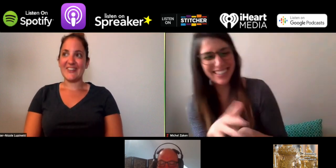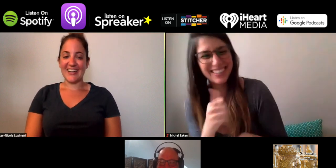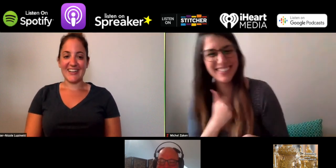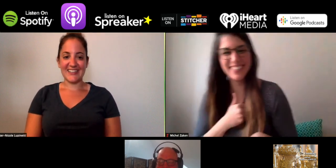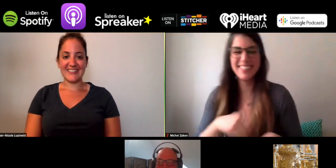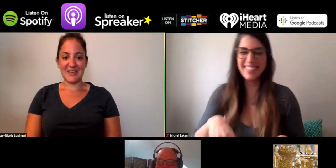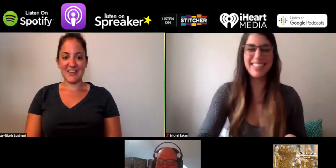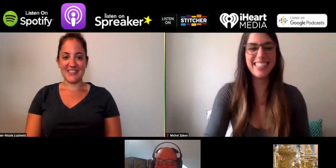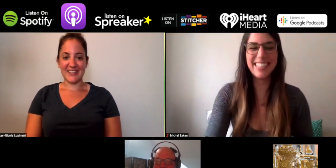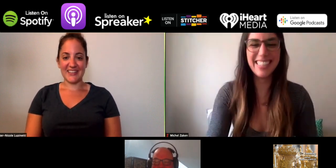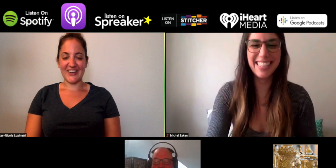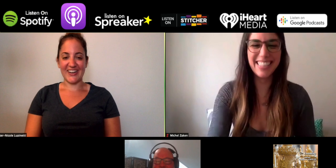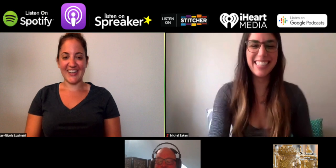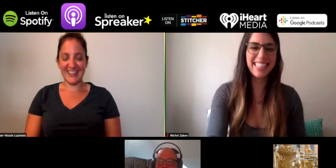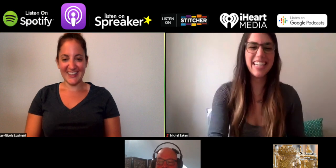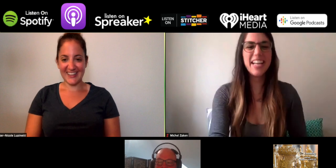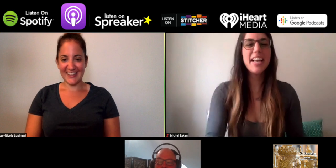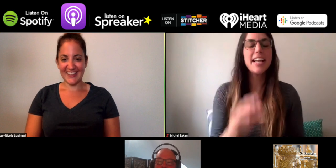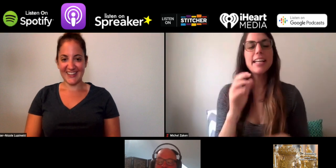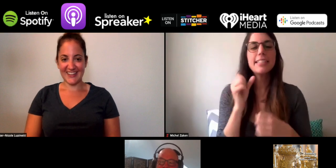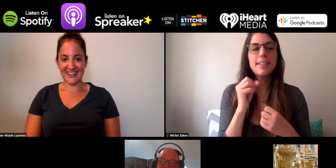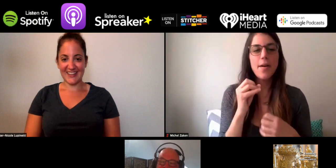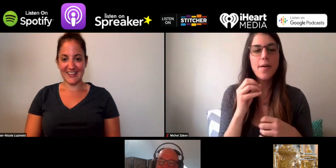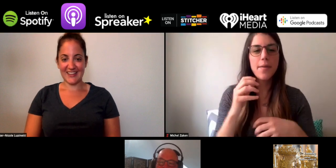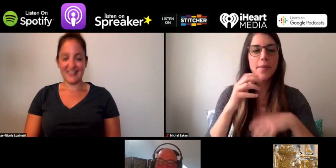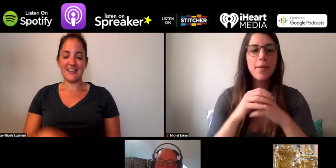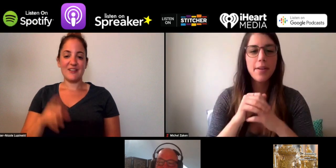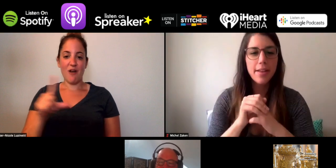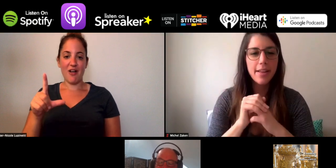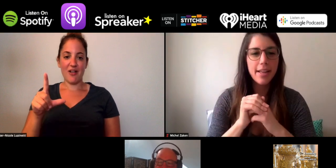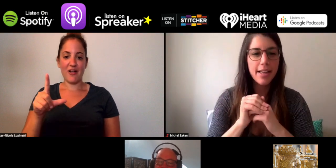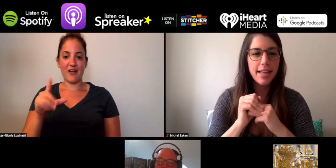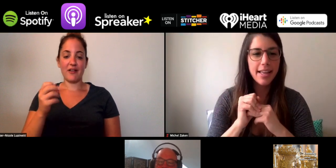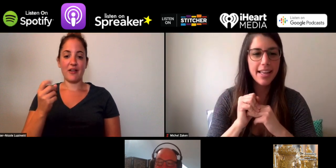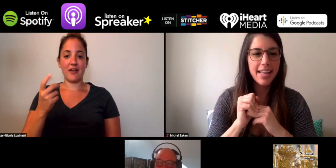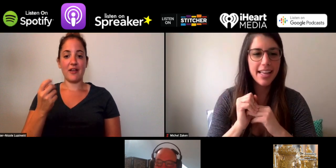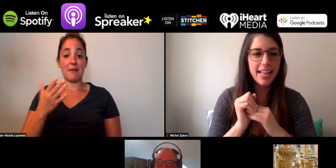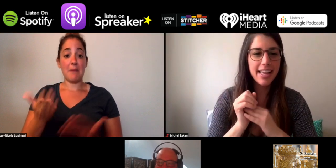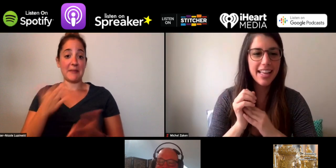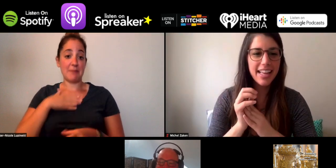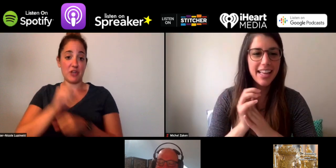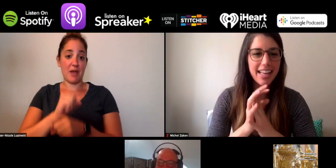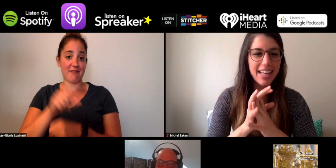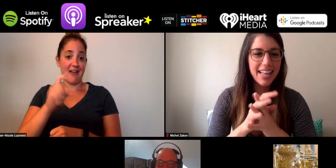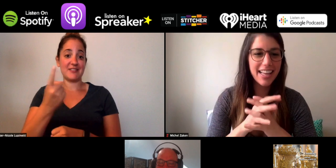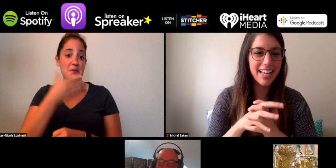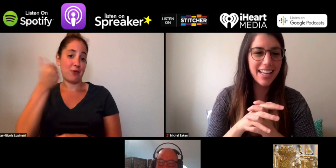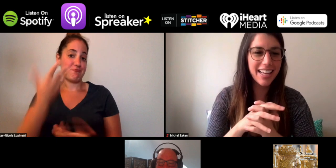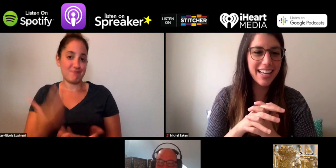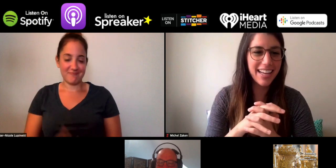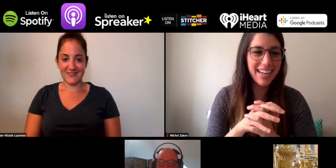Yeah, I know. I got to take a minute to think. Sorry. Well, it's my job to ask a better question.